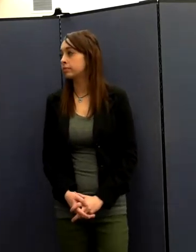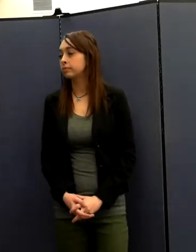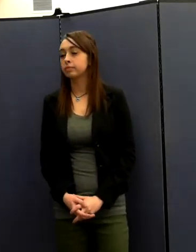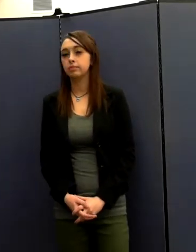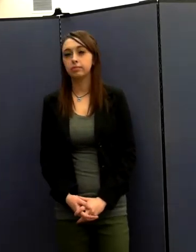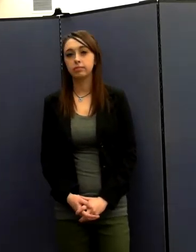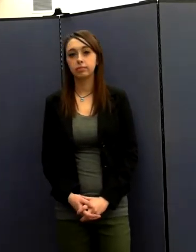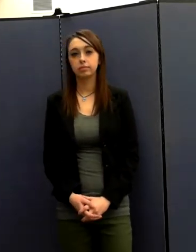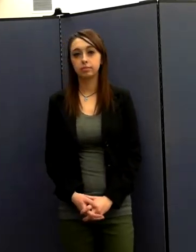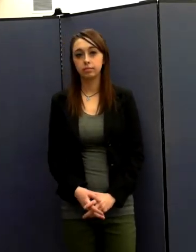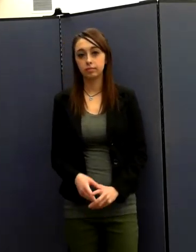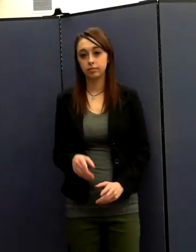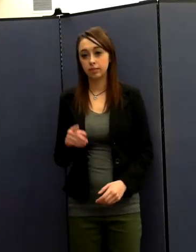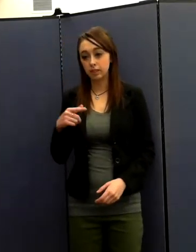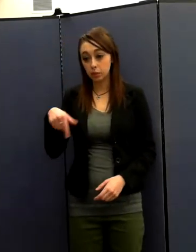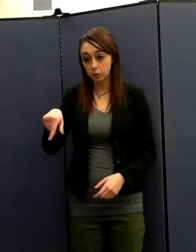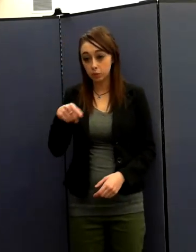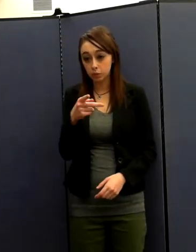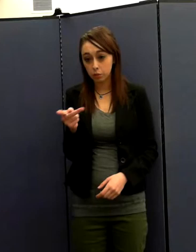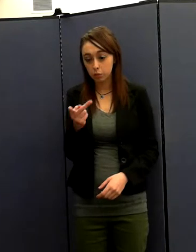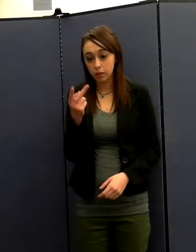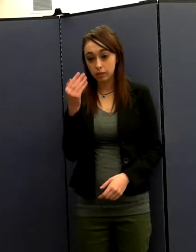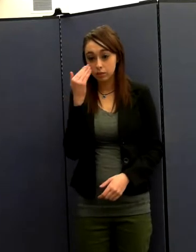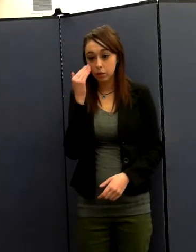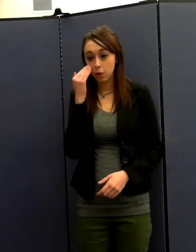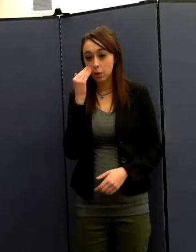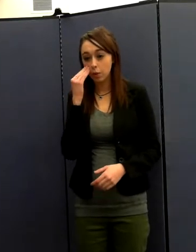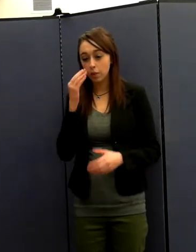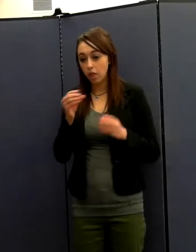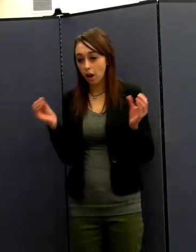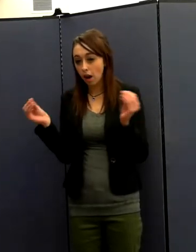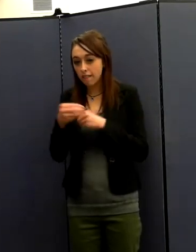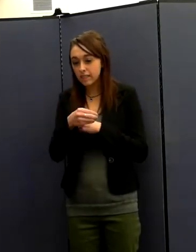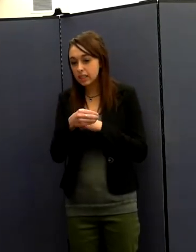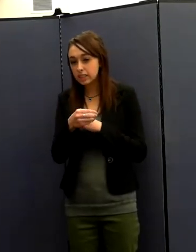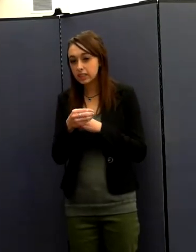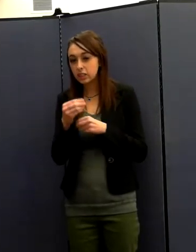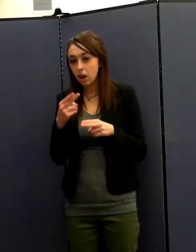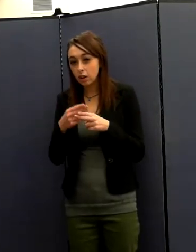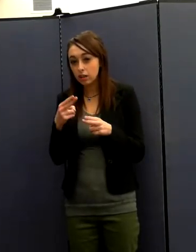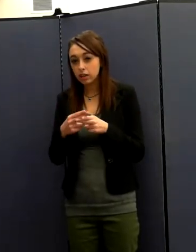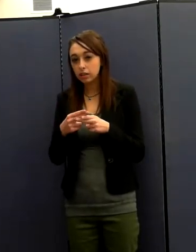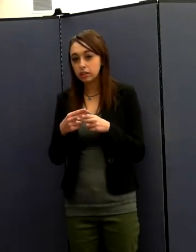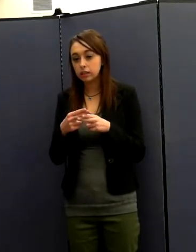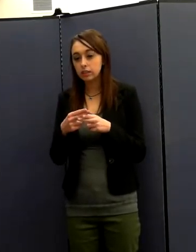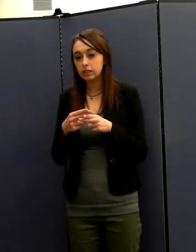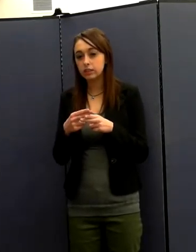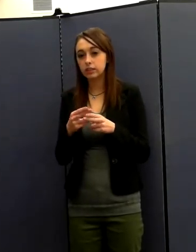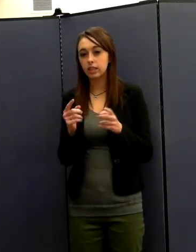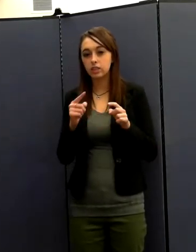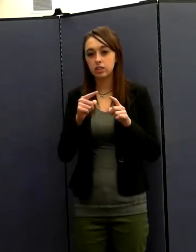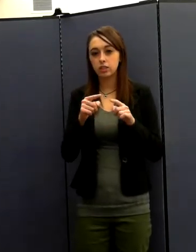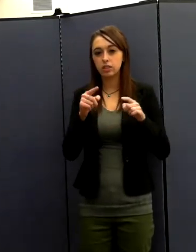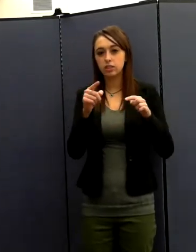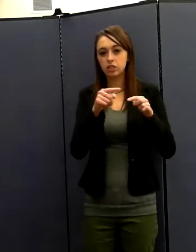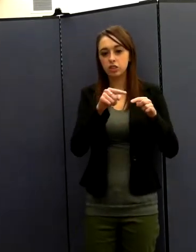Does anybody know what the office is called for the president? The Circle Office. You're